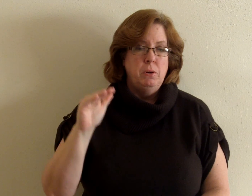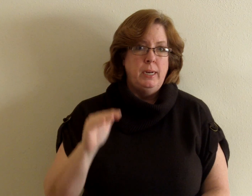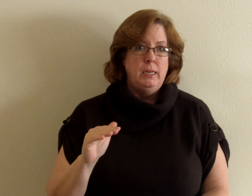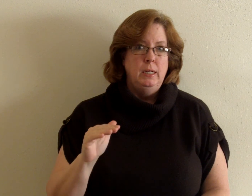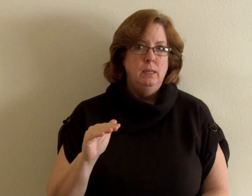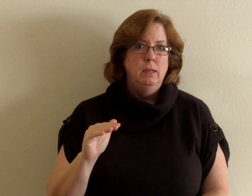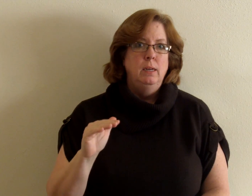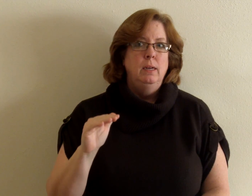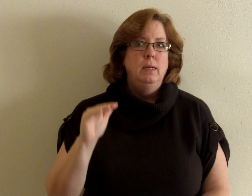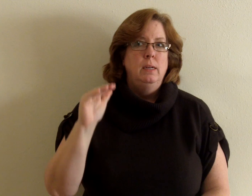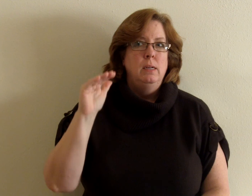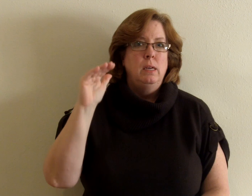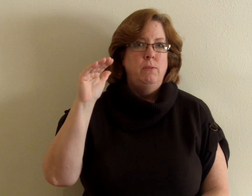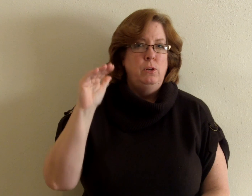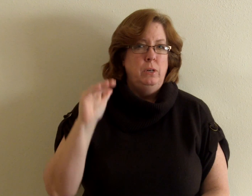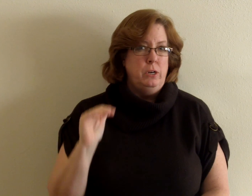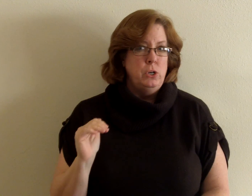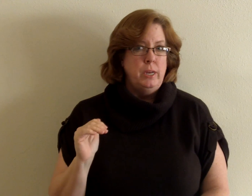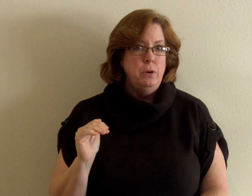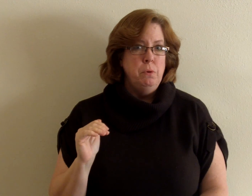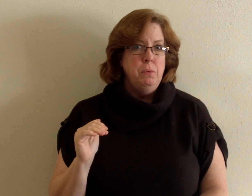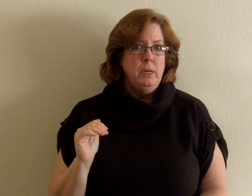graded. If you don't understand a rubric,